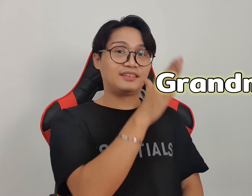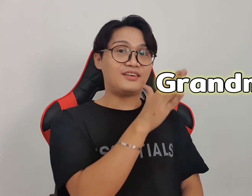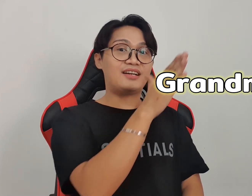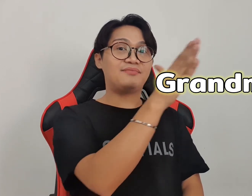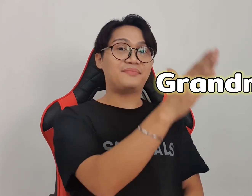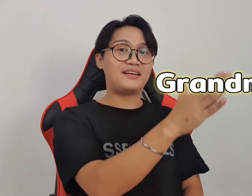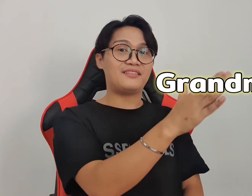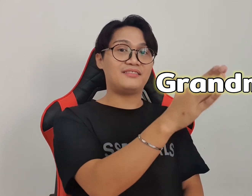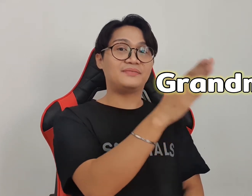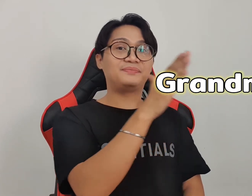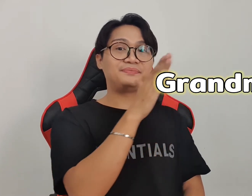Grandmother.